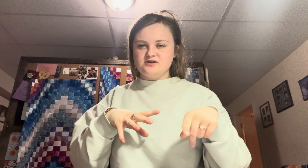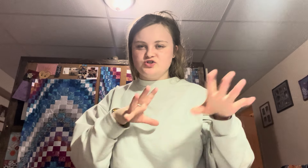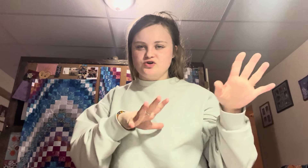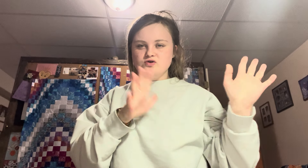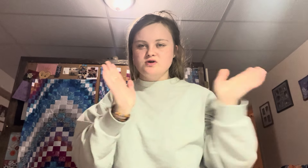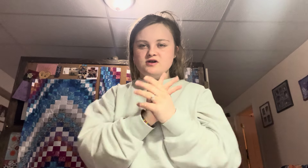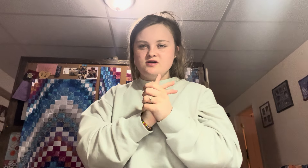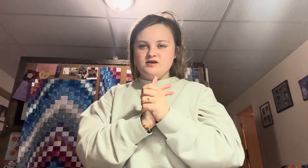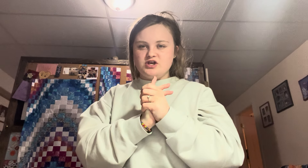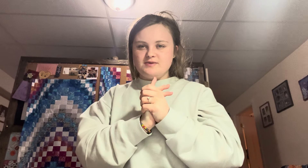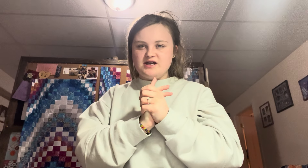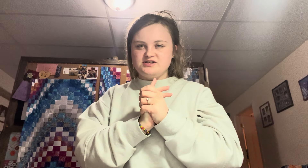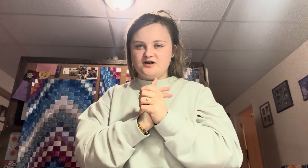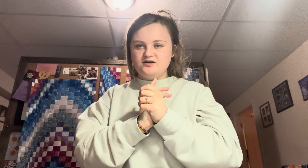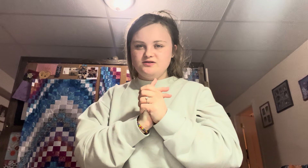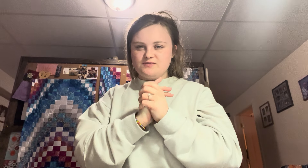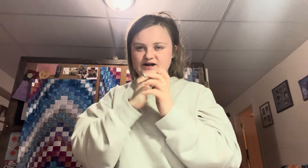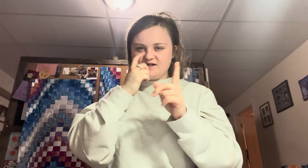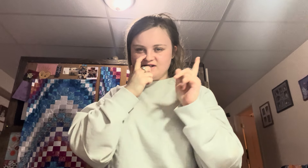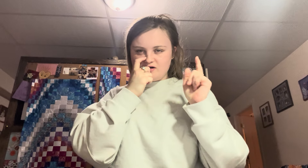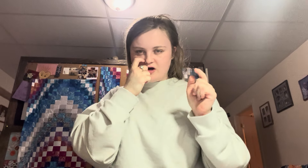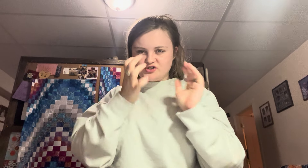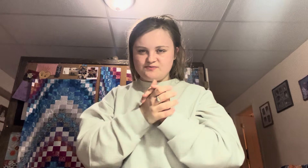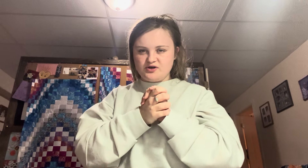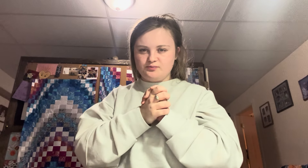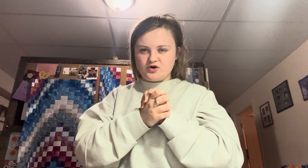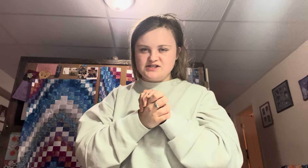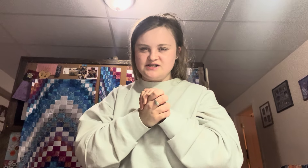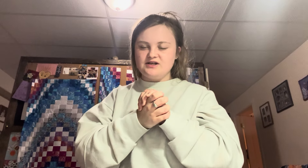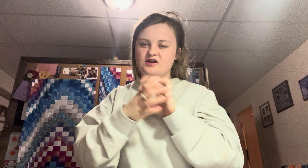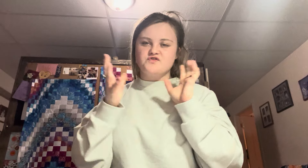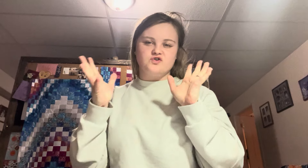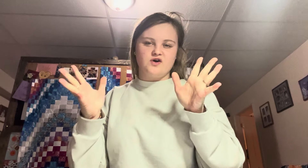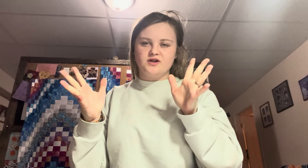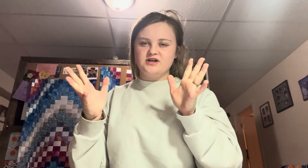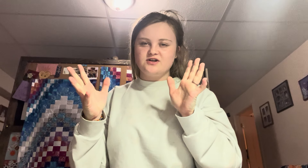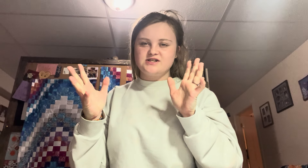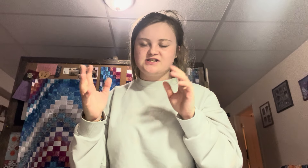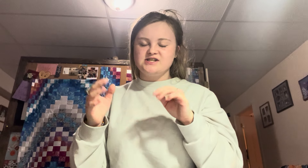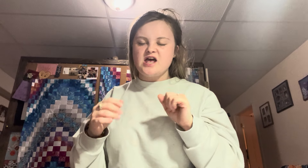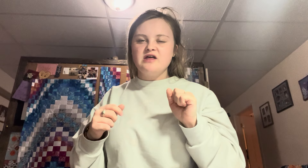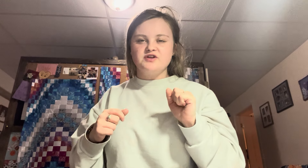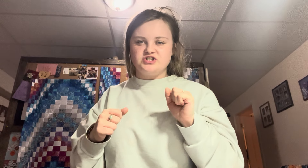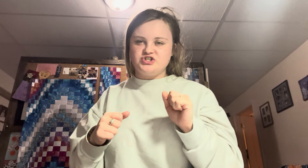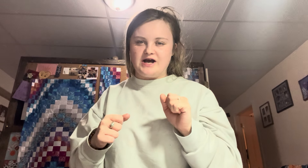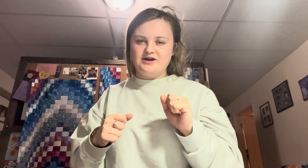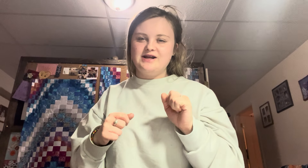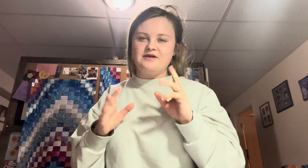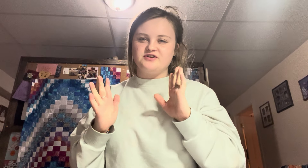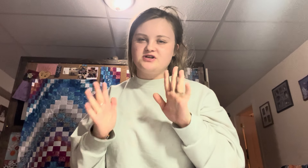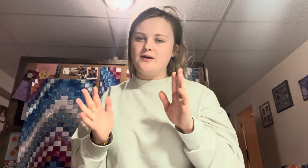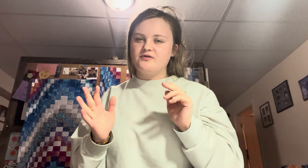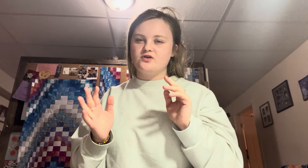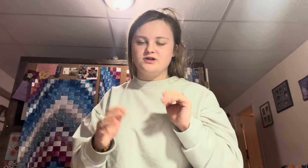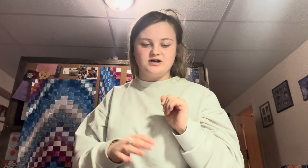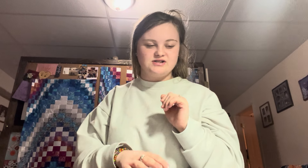to hear my song, my next song called Spilled Poison. And if you know the lyrics, then shout it at the top of your lungs. All